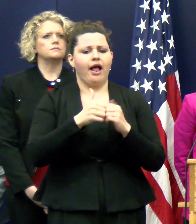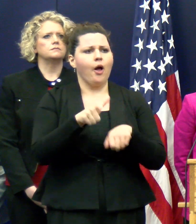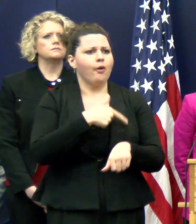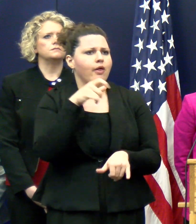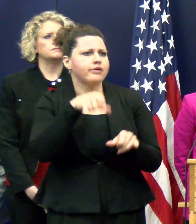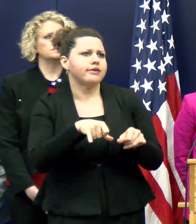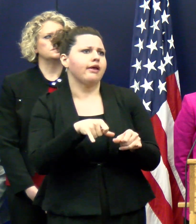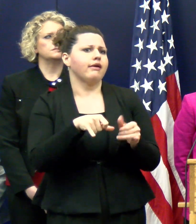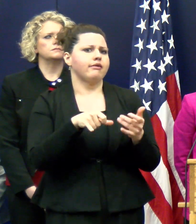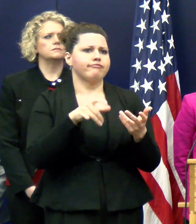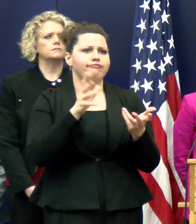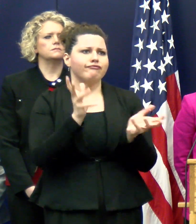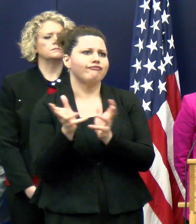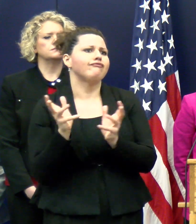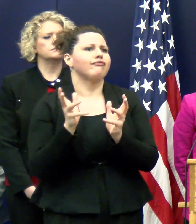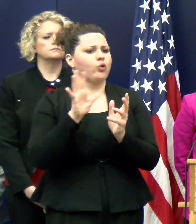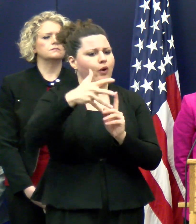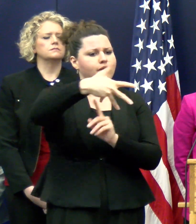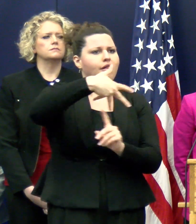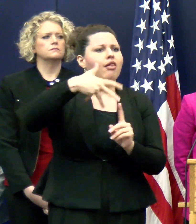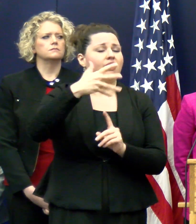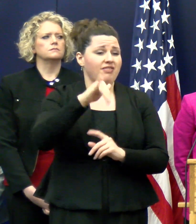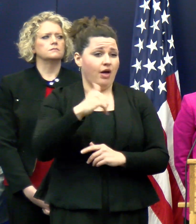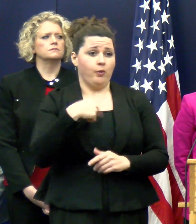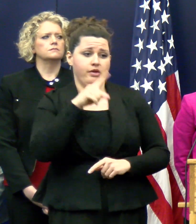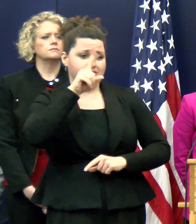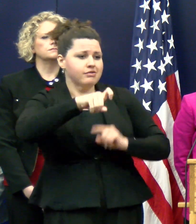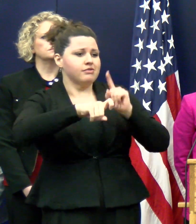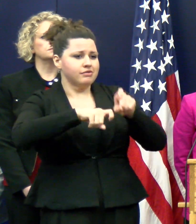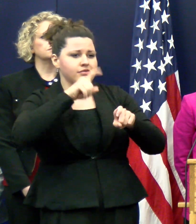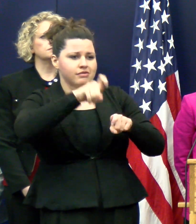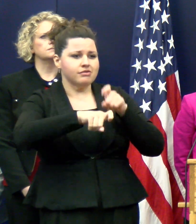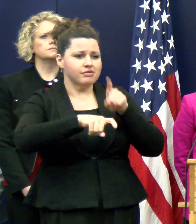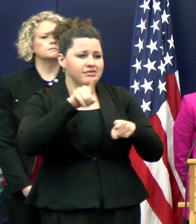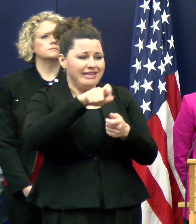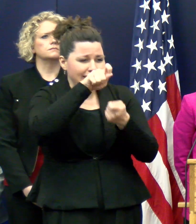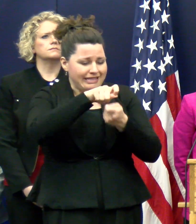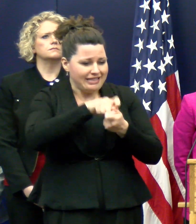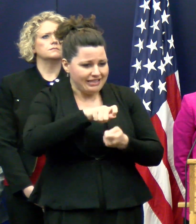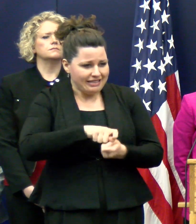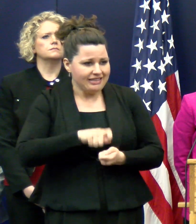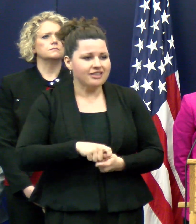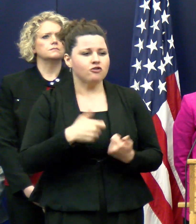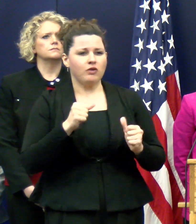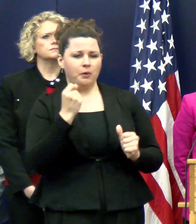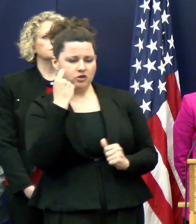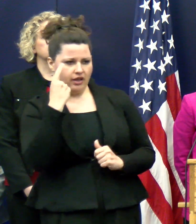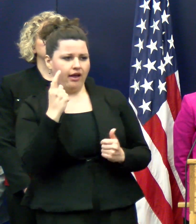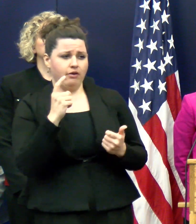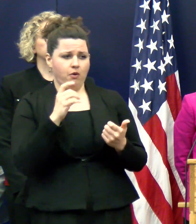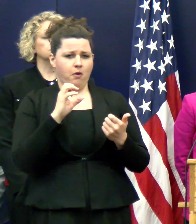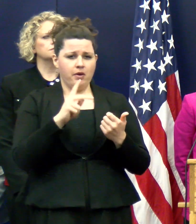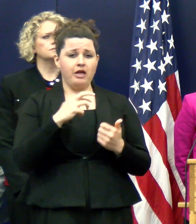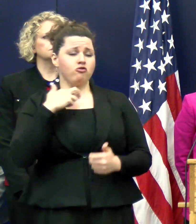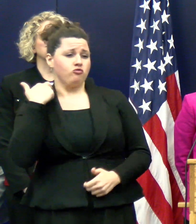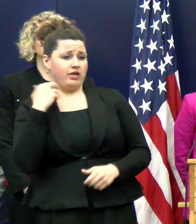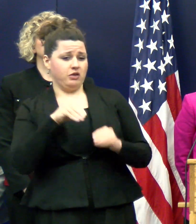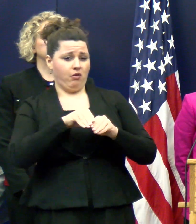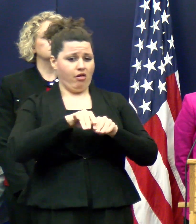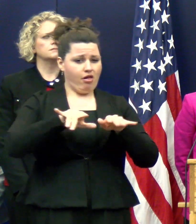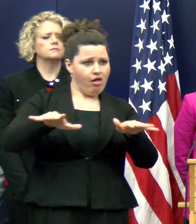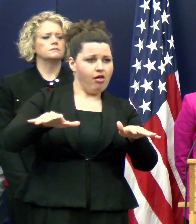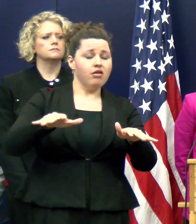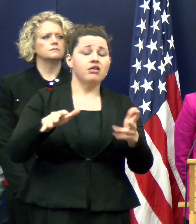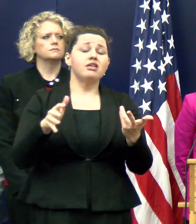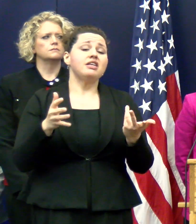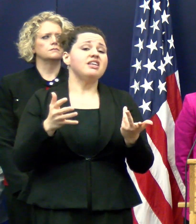what setting were they in. And those are the kinds of questions that we ask to try and understand what the risk level would be for transmitting illnesses.